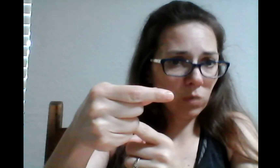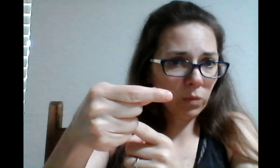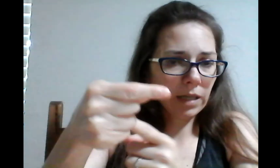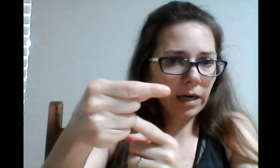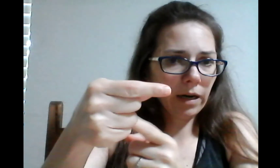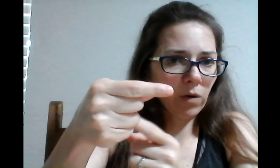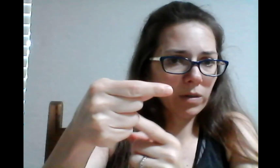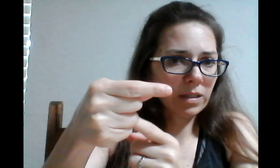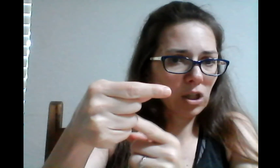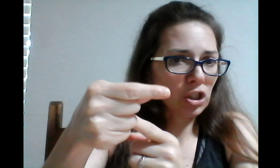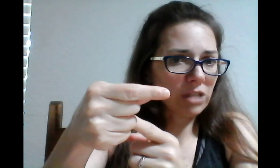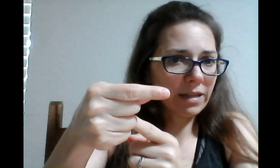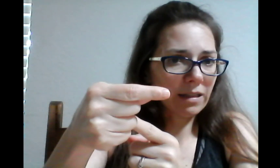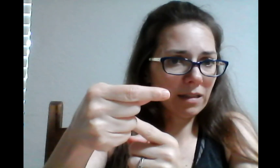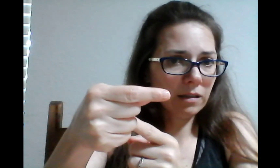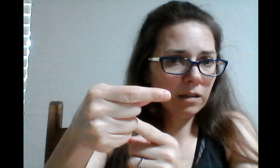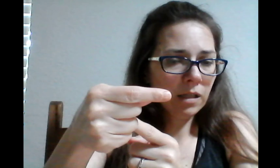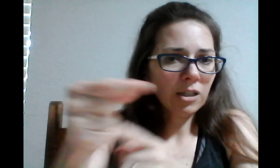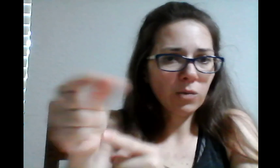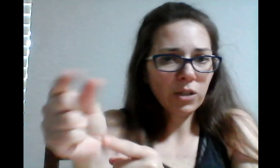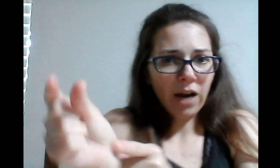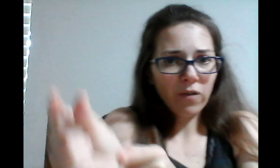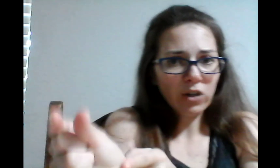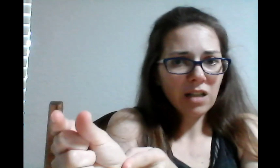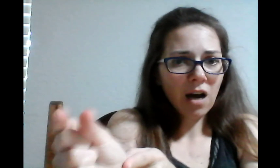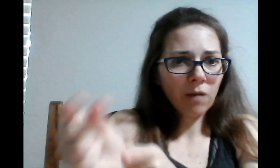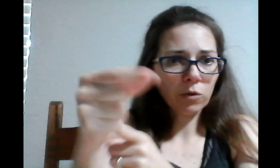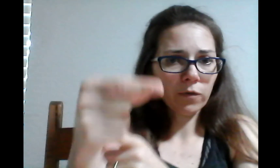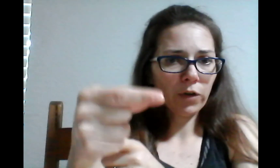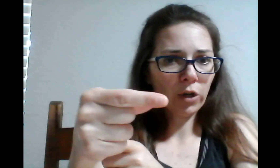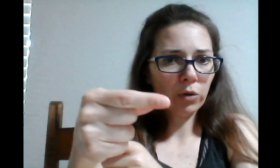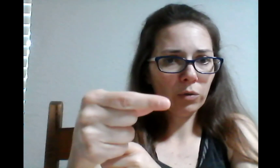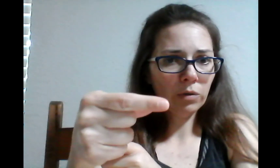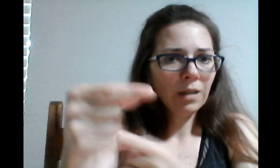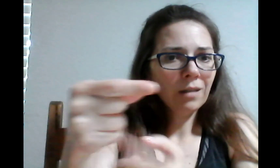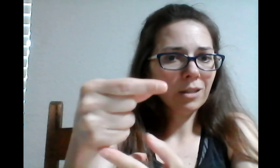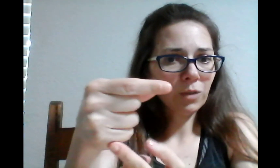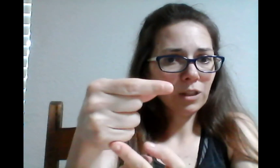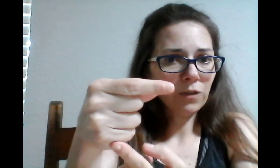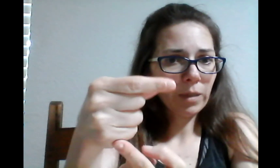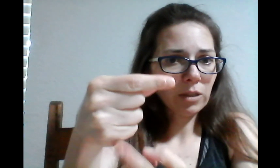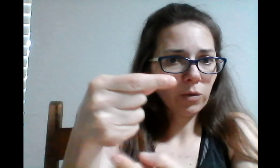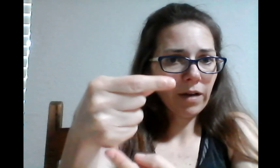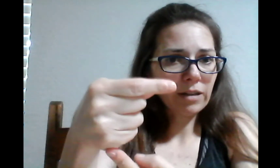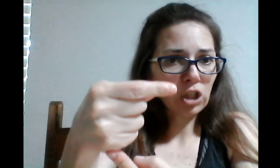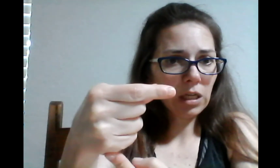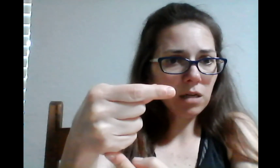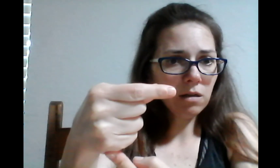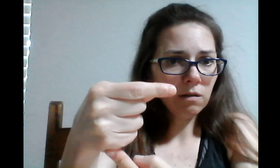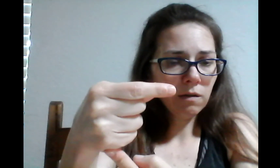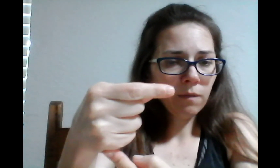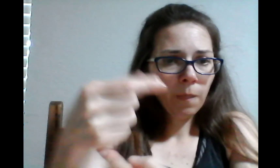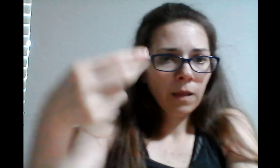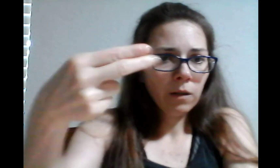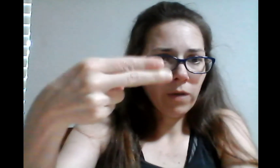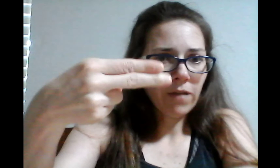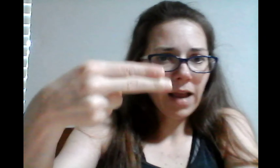we sign, have always done our G's like this. It's whichever is comfortable for you. This one's for me. So we've got G. We have